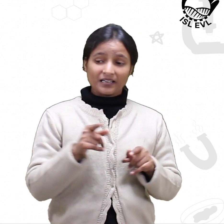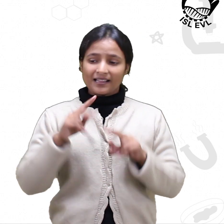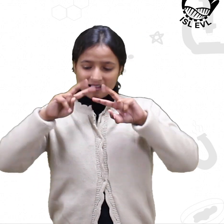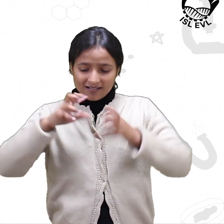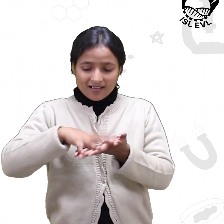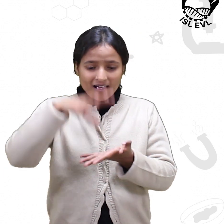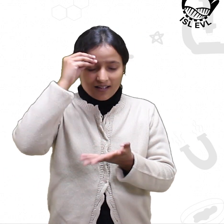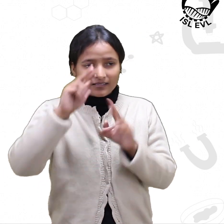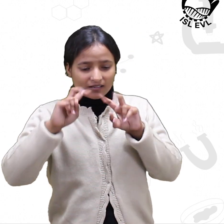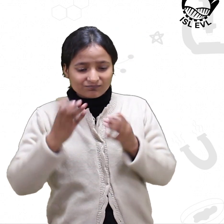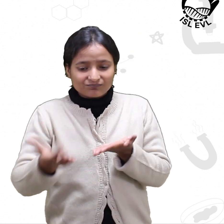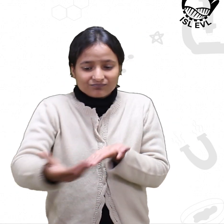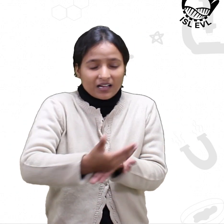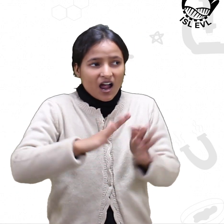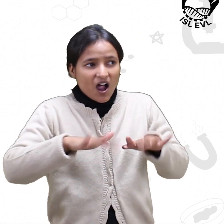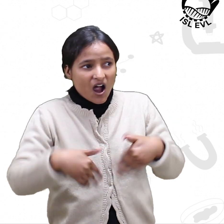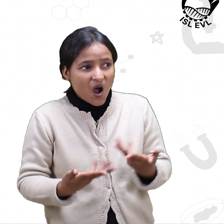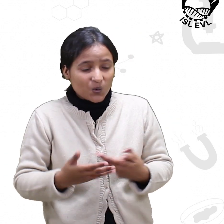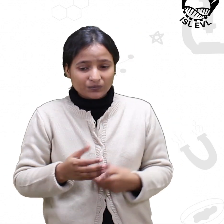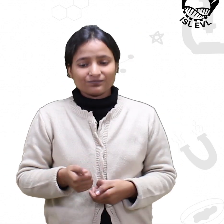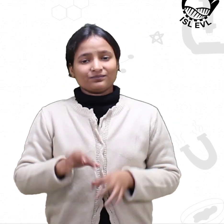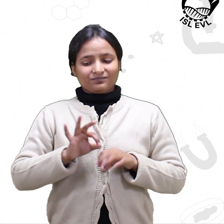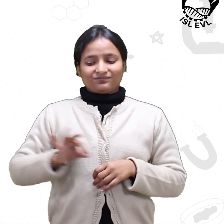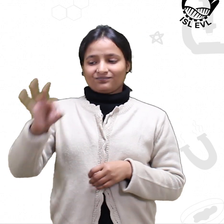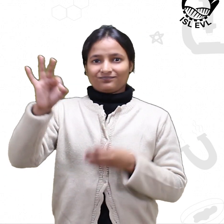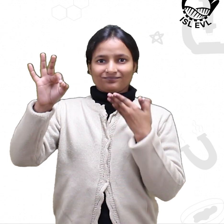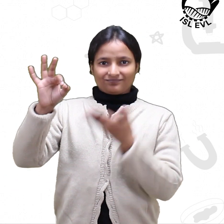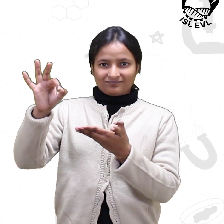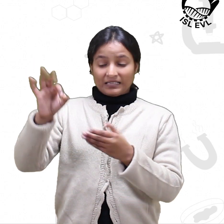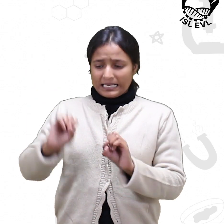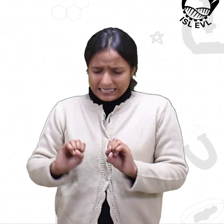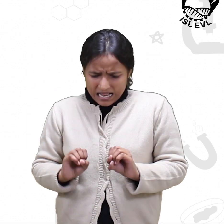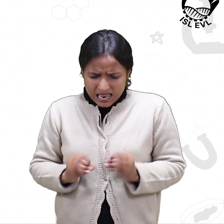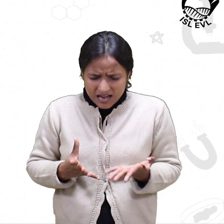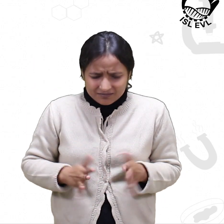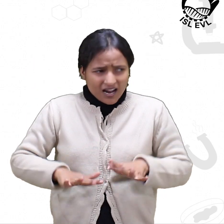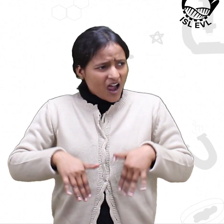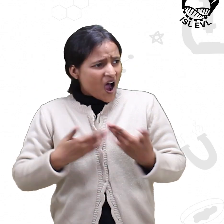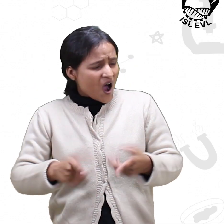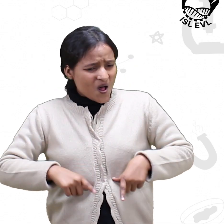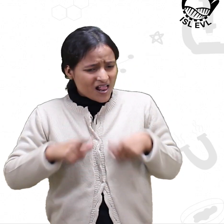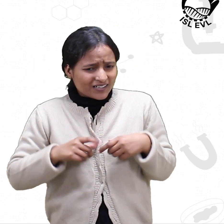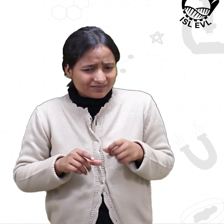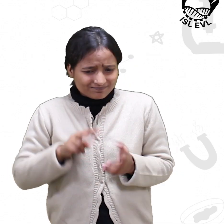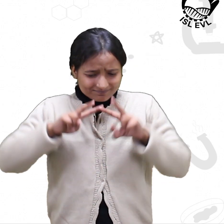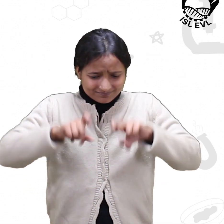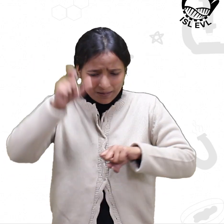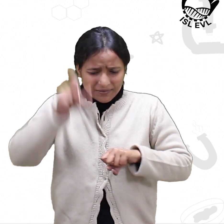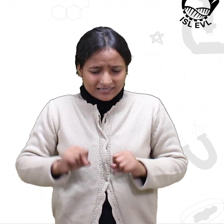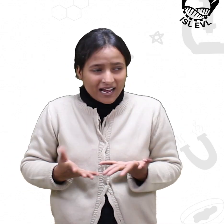Vasu studies these conditions using flies in her lab. Her journey from a young observer to